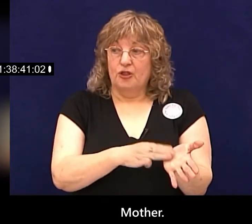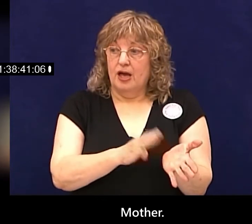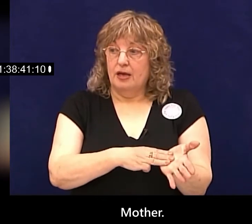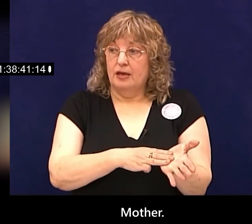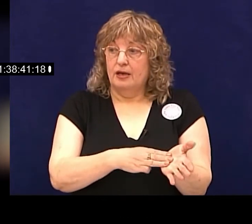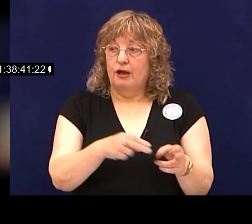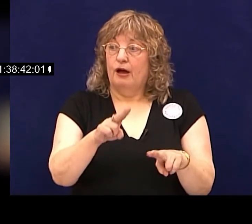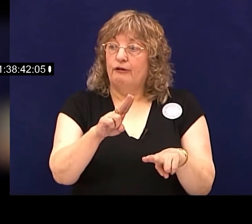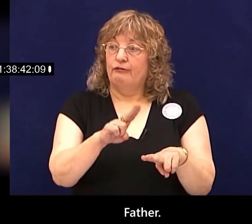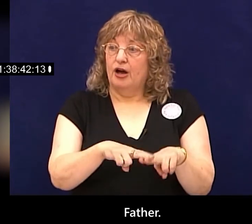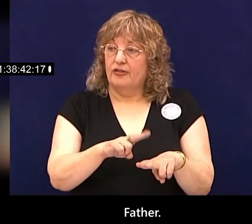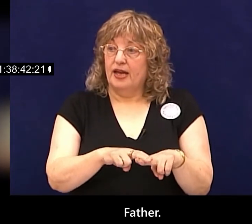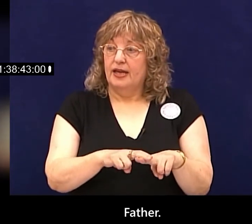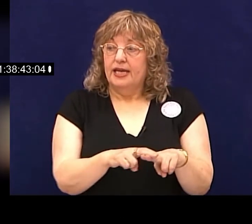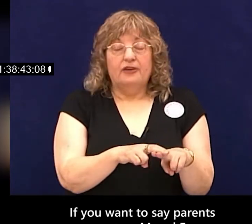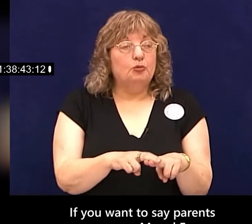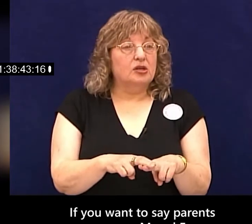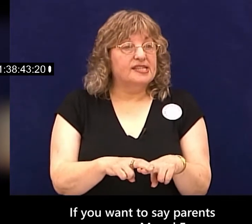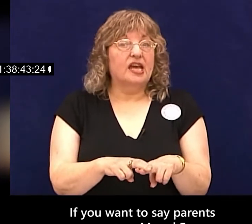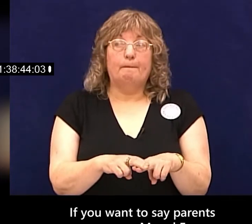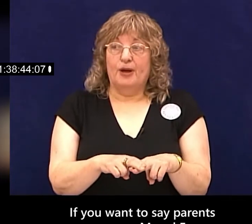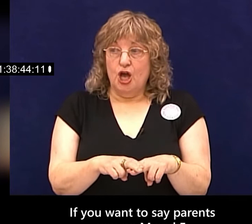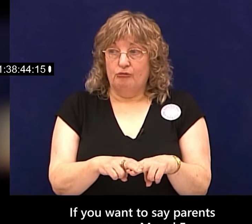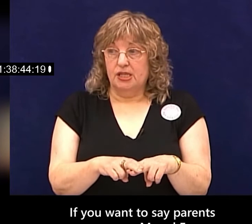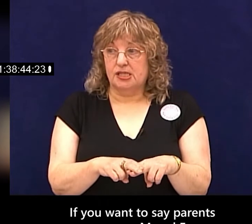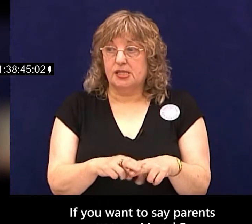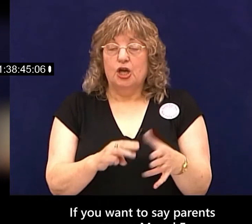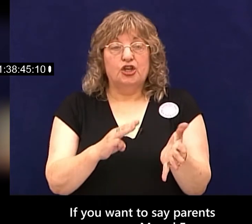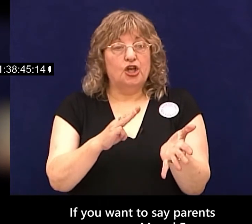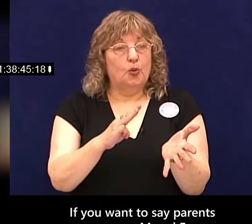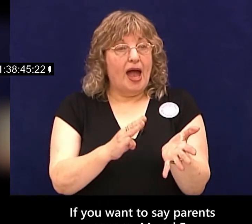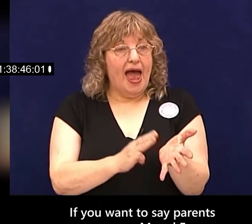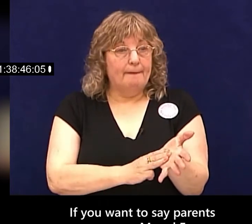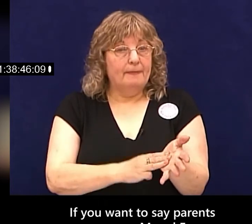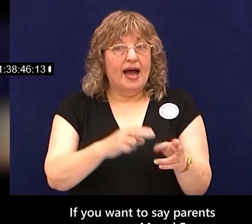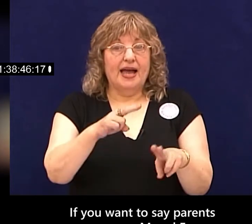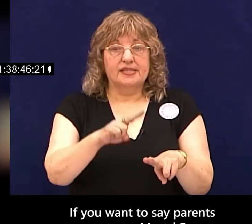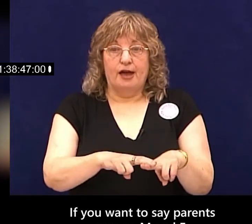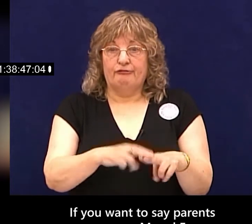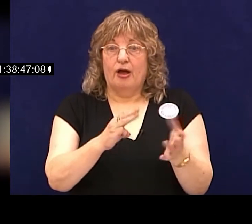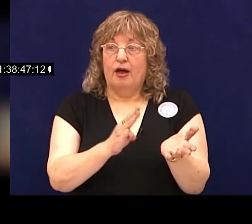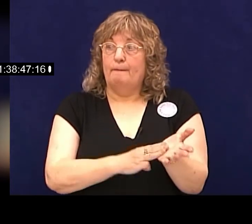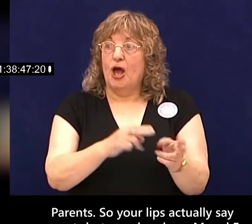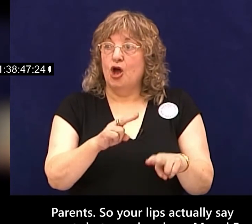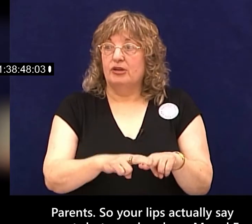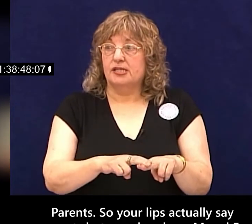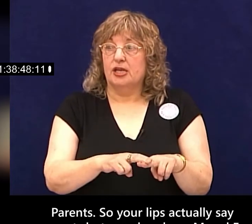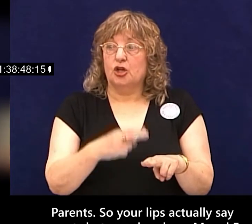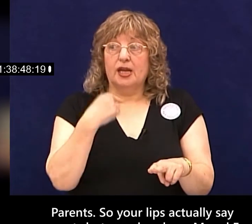Mother. Father. If you want to say parents, you do M and F. Parents. So your